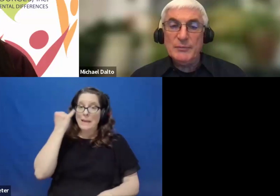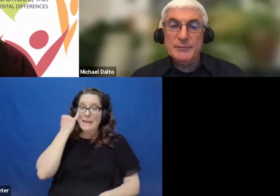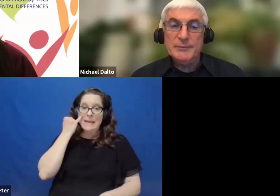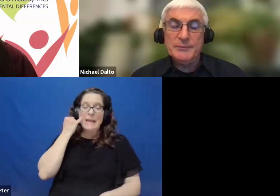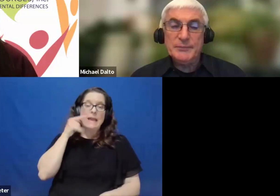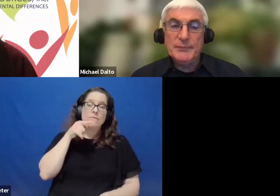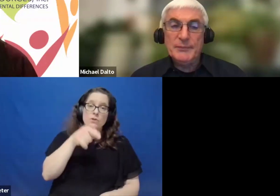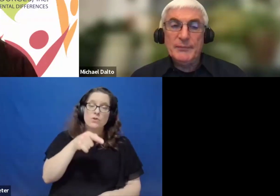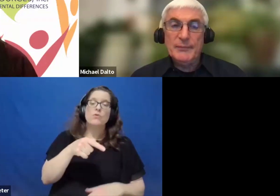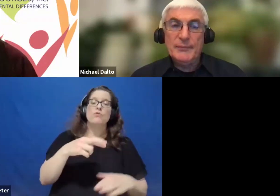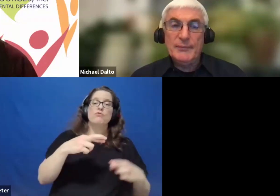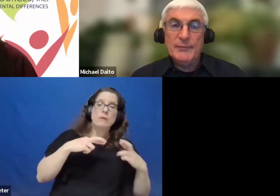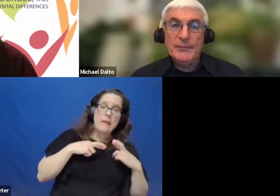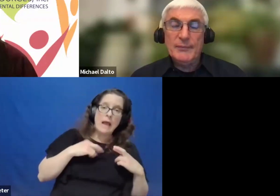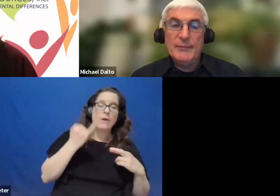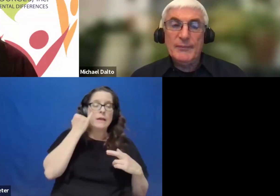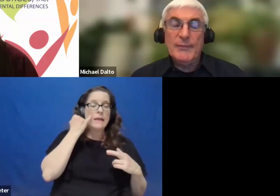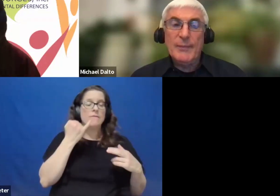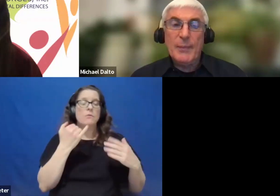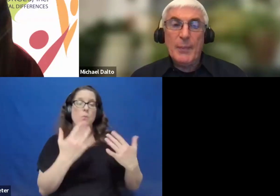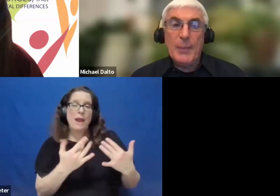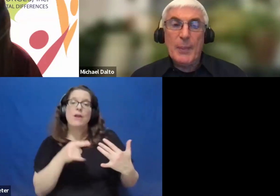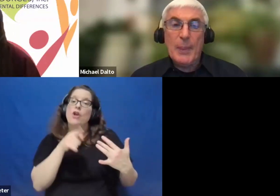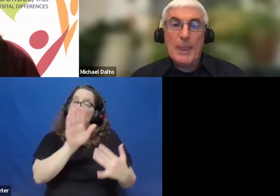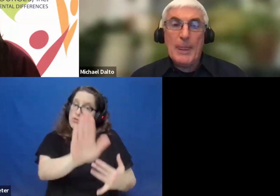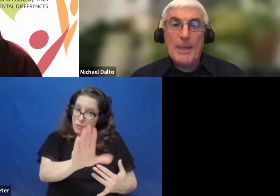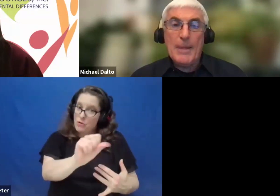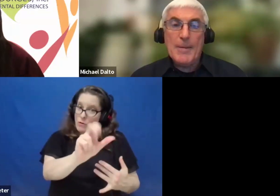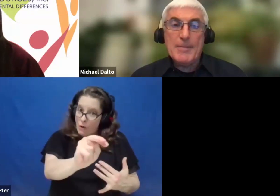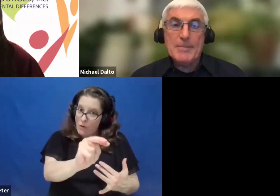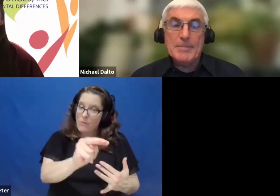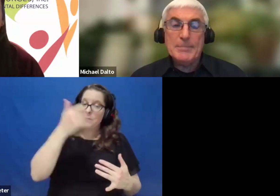age. Oh, okay.